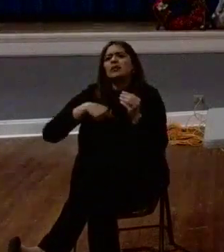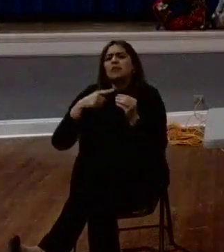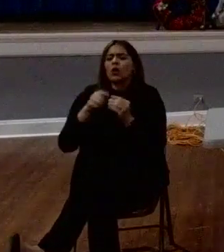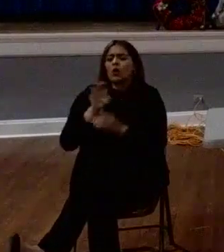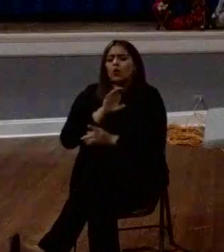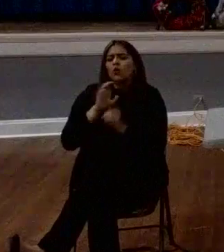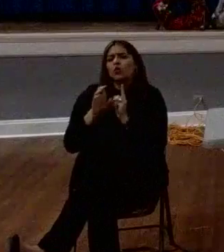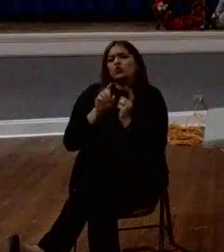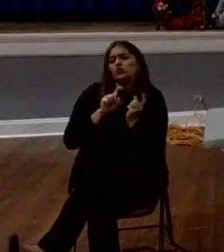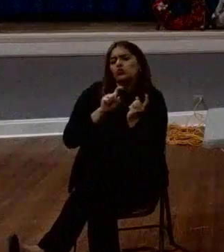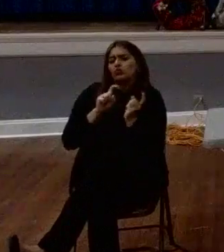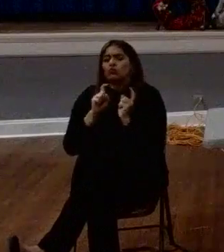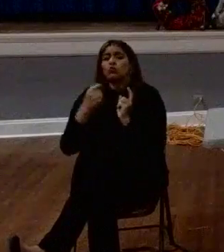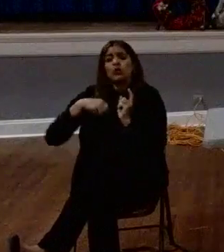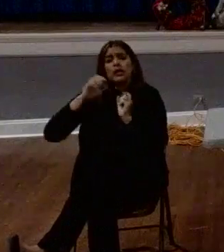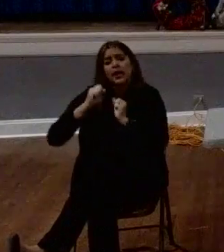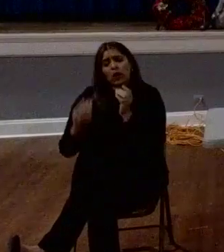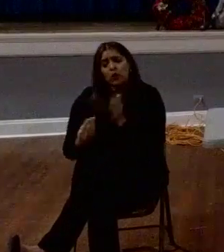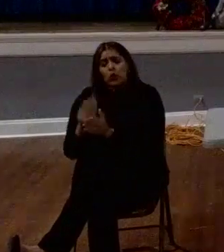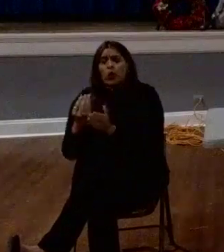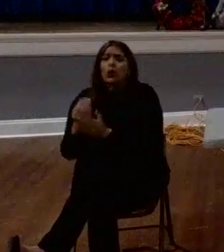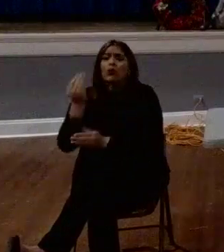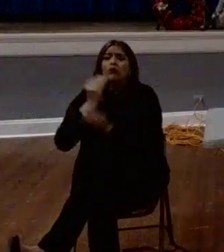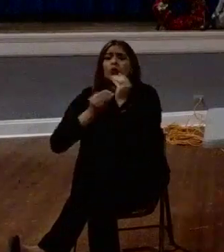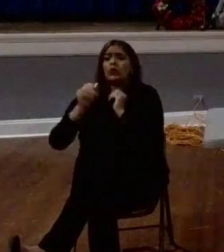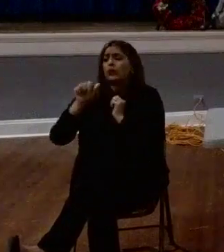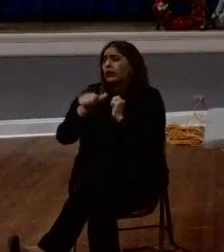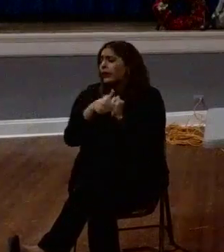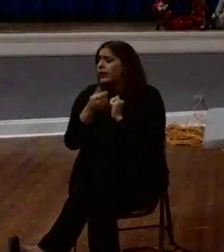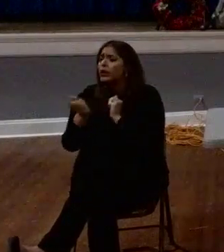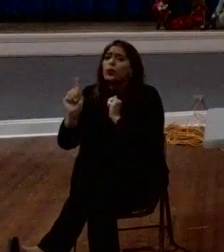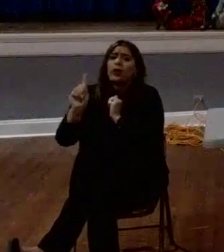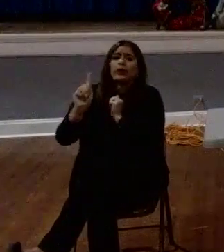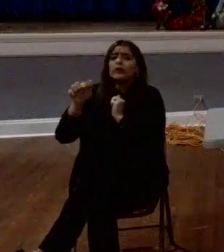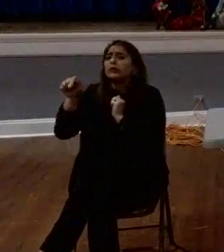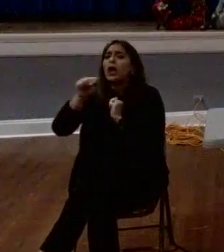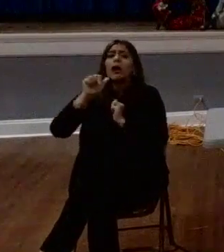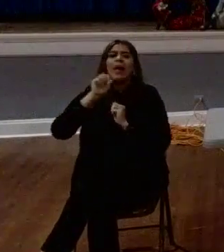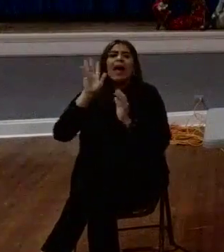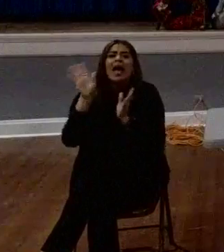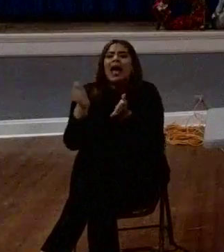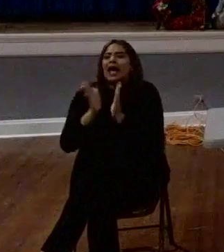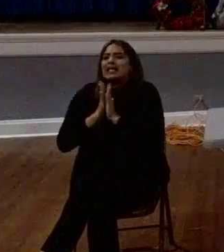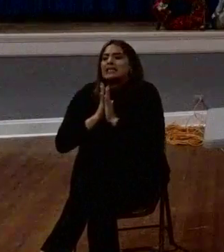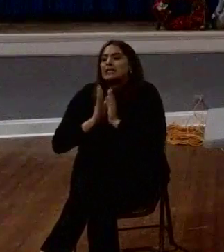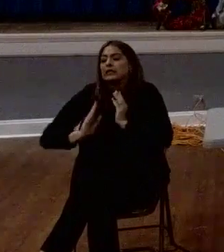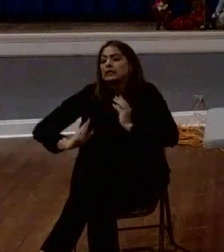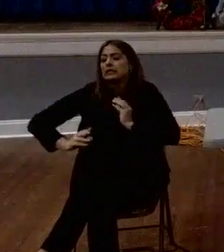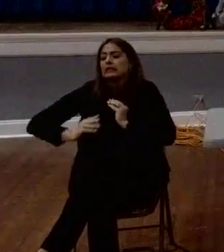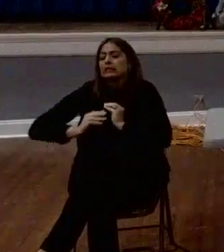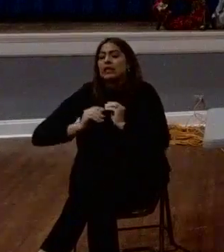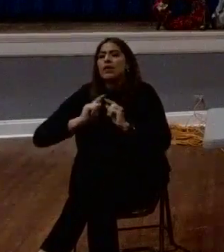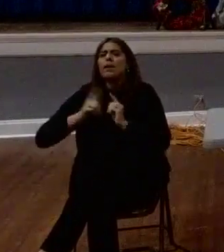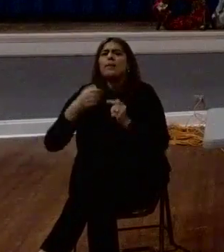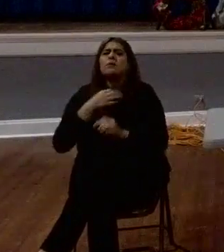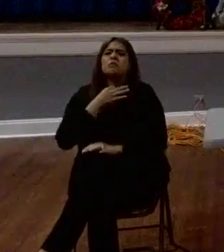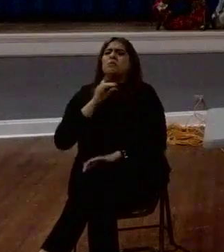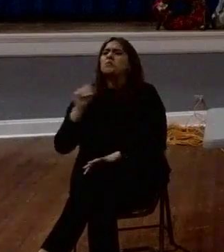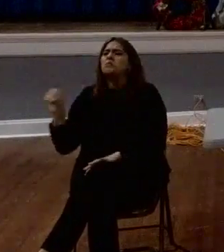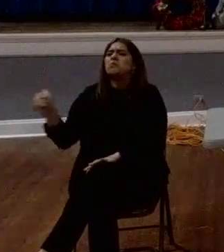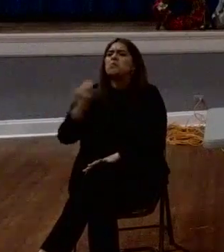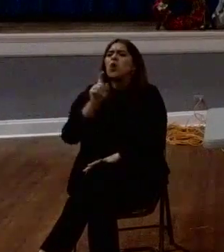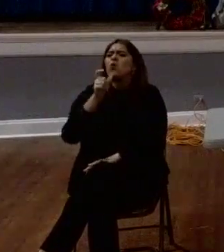understanding that we can grow food anywhere and everywhere. And so I'm not asking for anything extra, but I would like to, by a show of hands, who would be